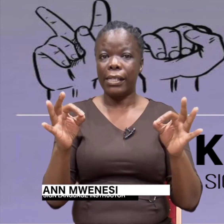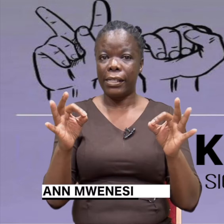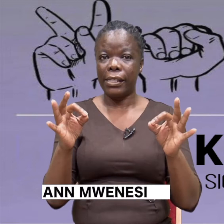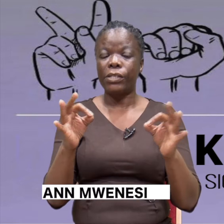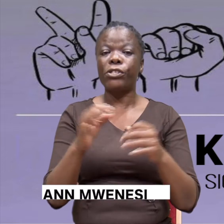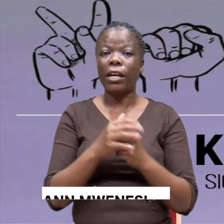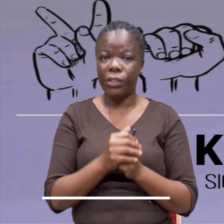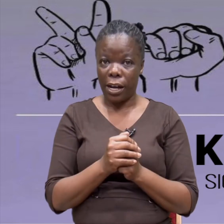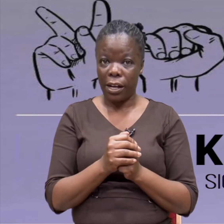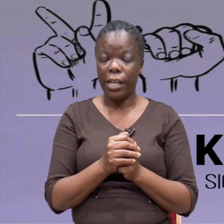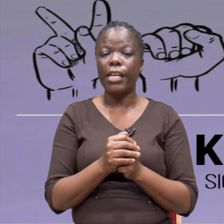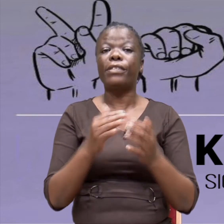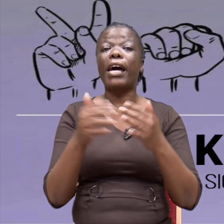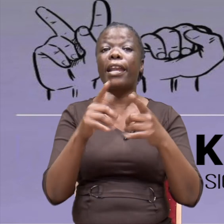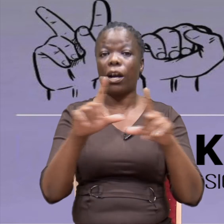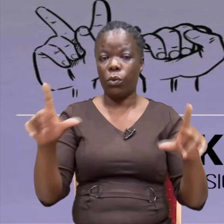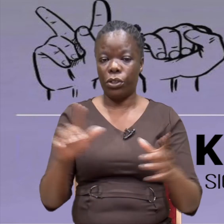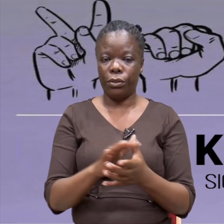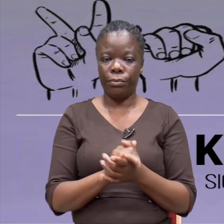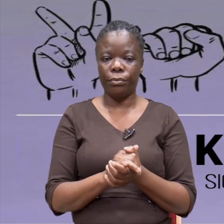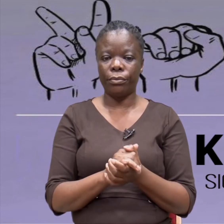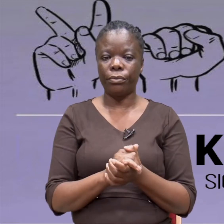sentence structure in sign language.